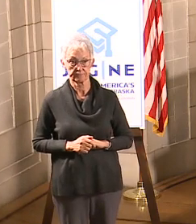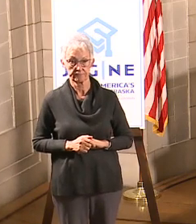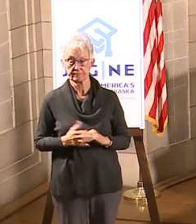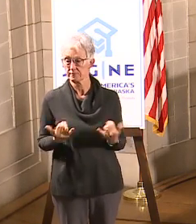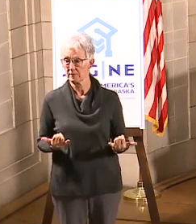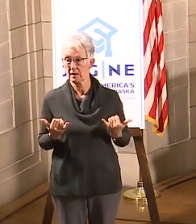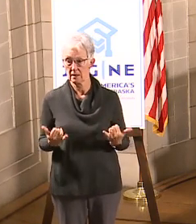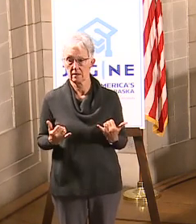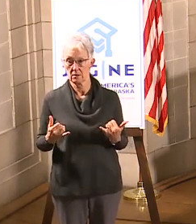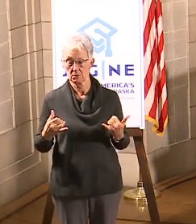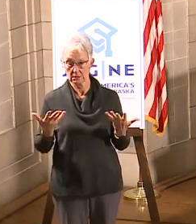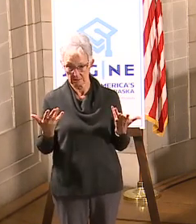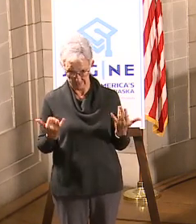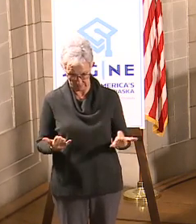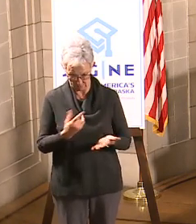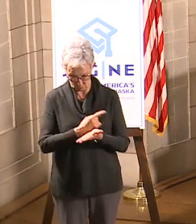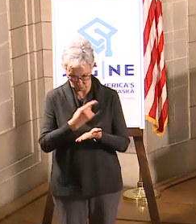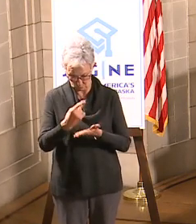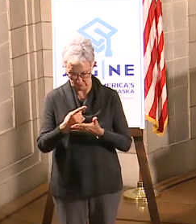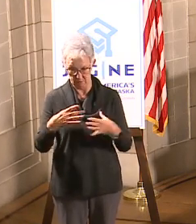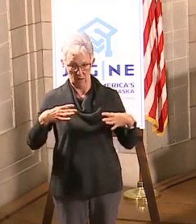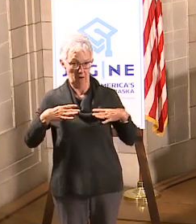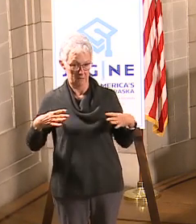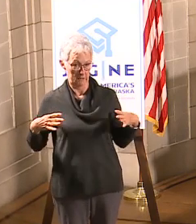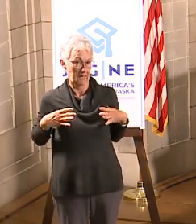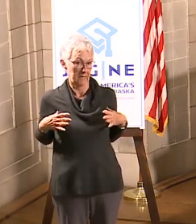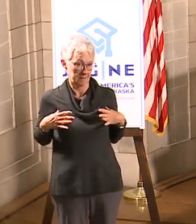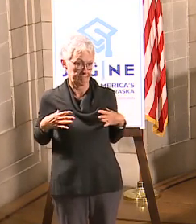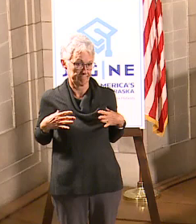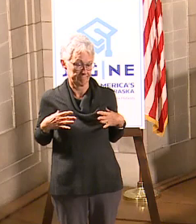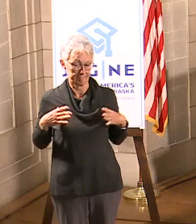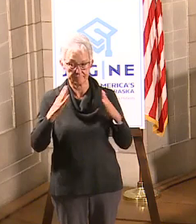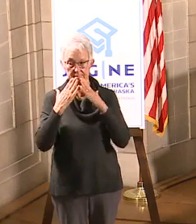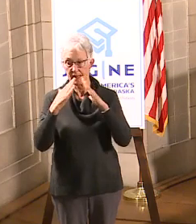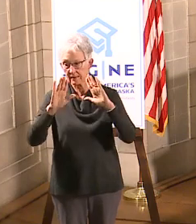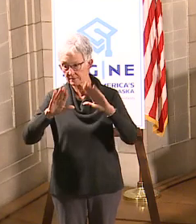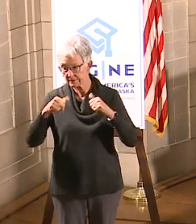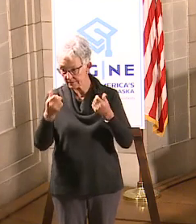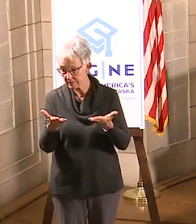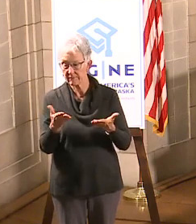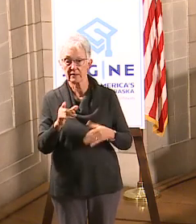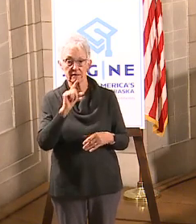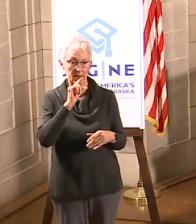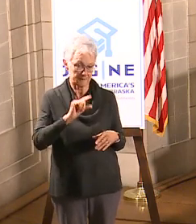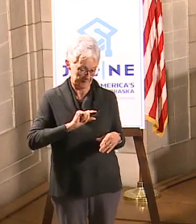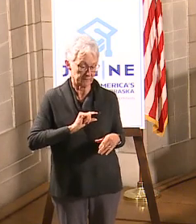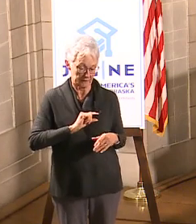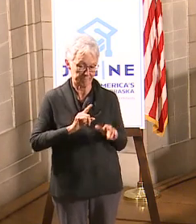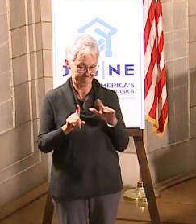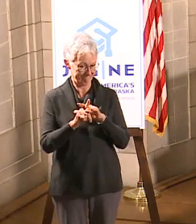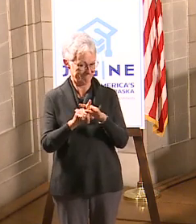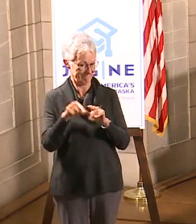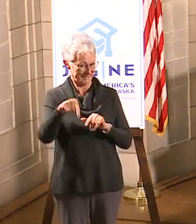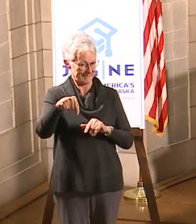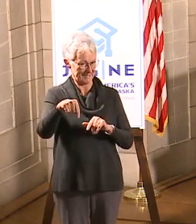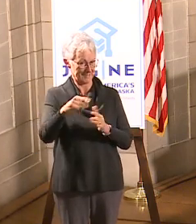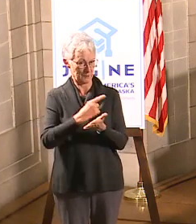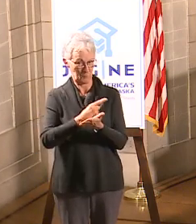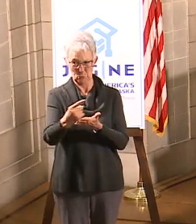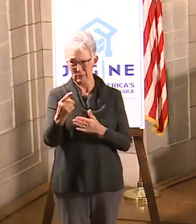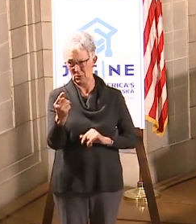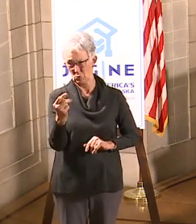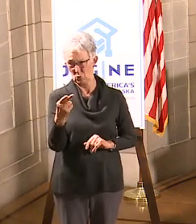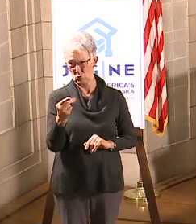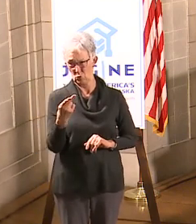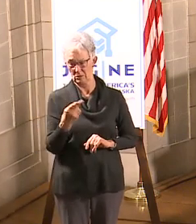is the holiday week. So we've got Thanksgiving coming up on Thursday. Please reduce the size of your Thanksgiving